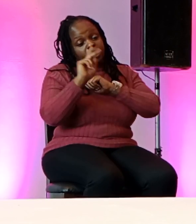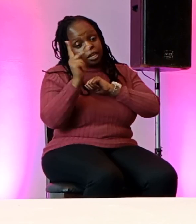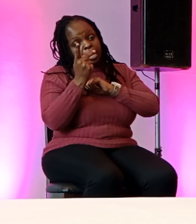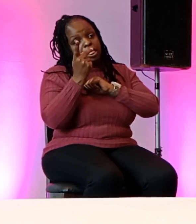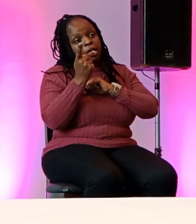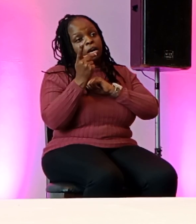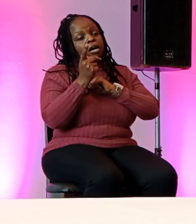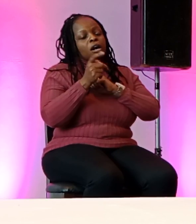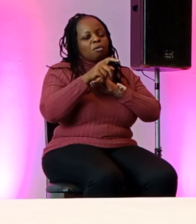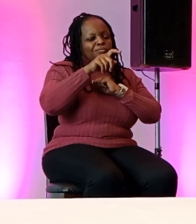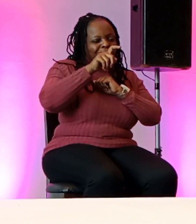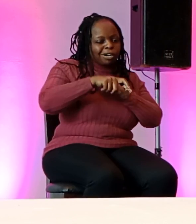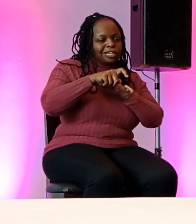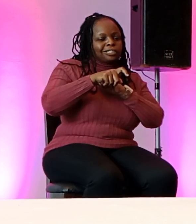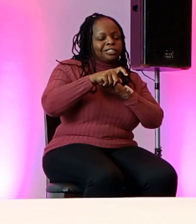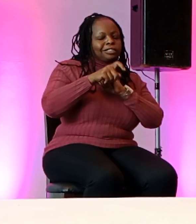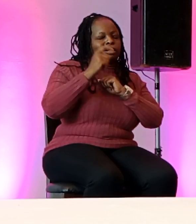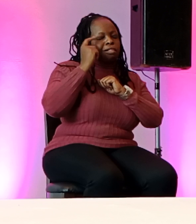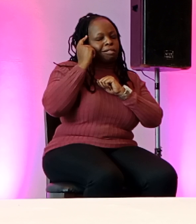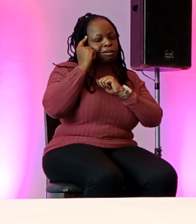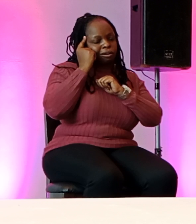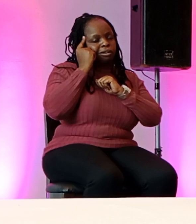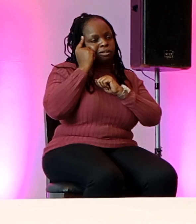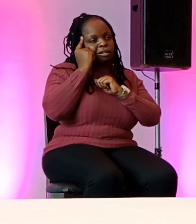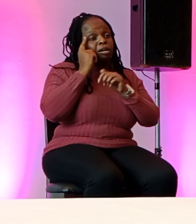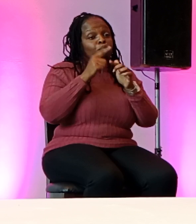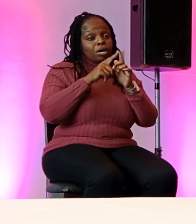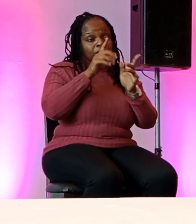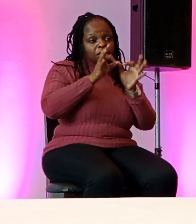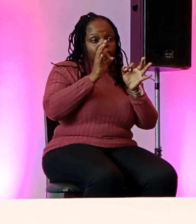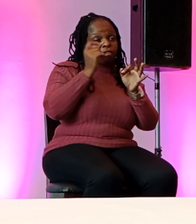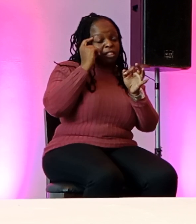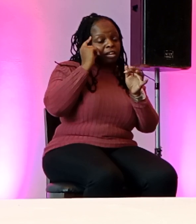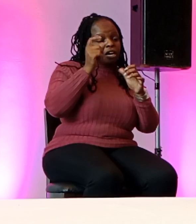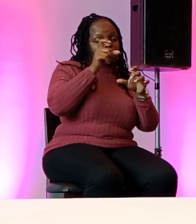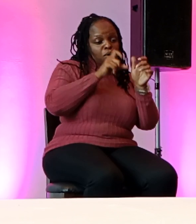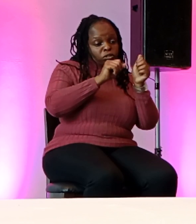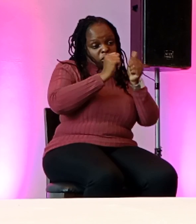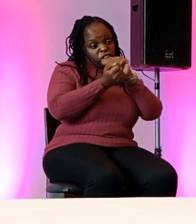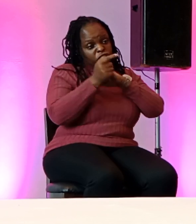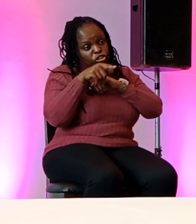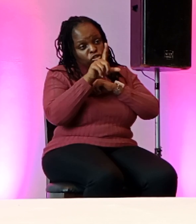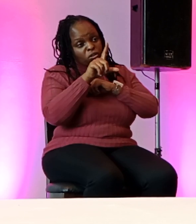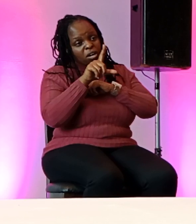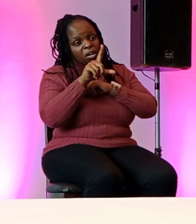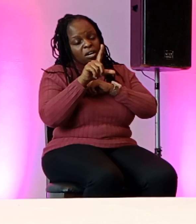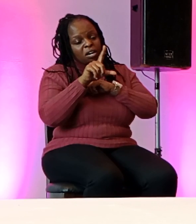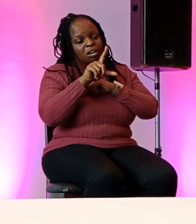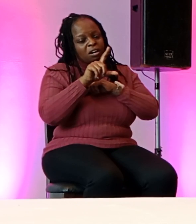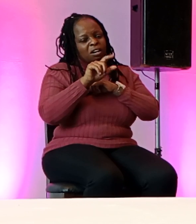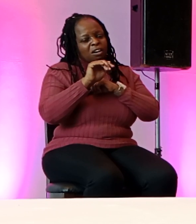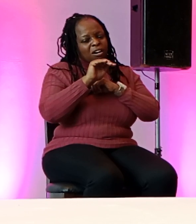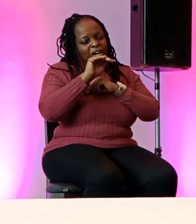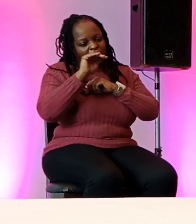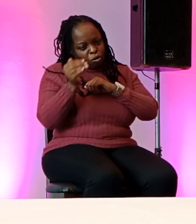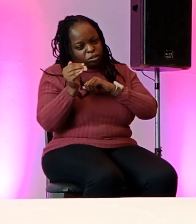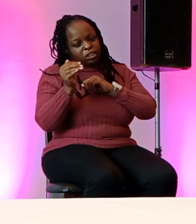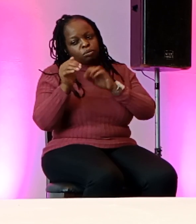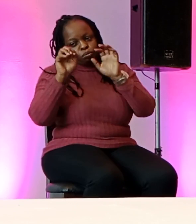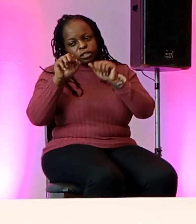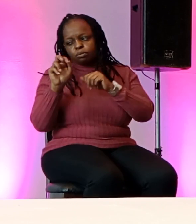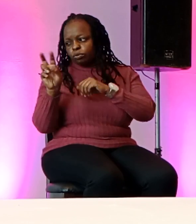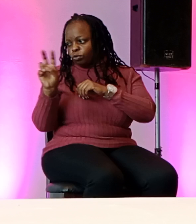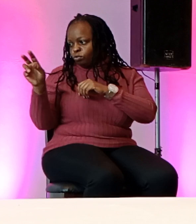it's mind-boggling. But if you think of transforming your county, you will go look for